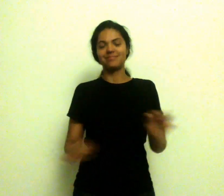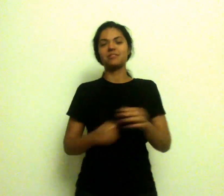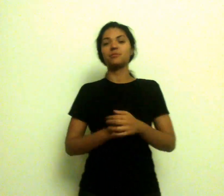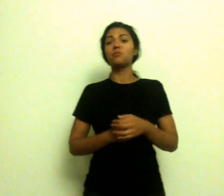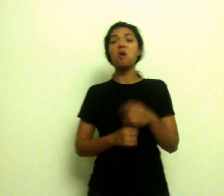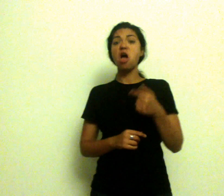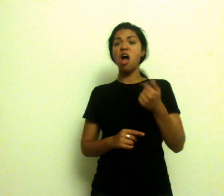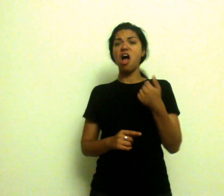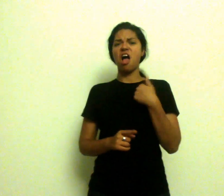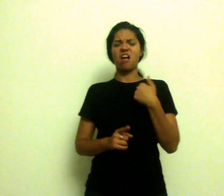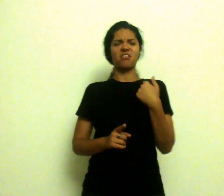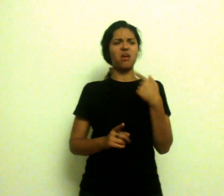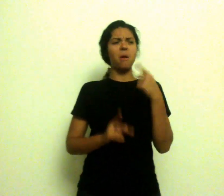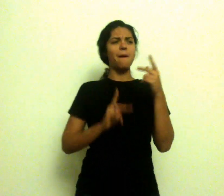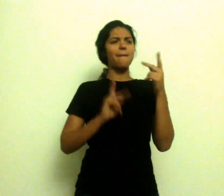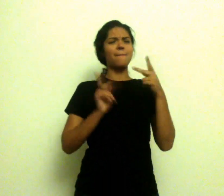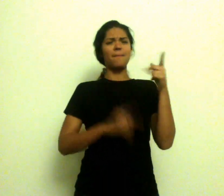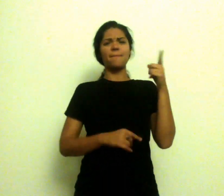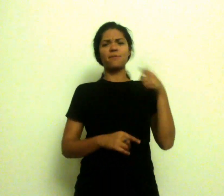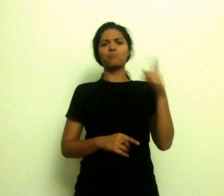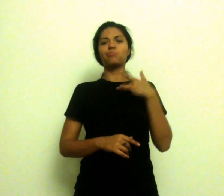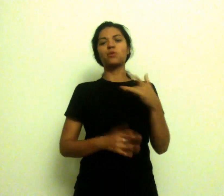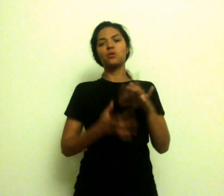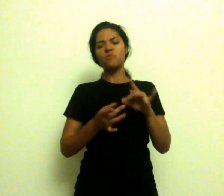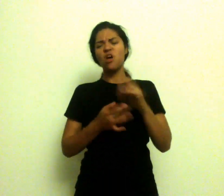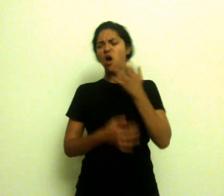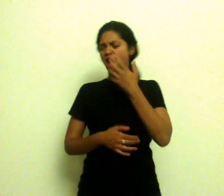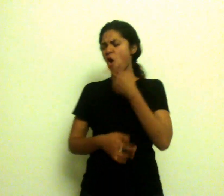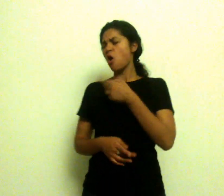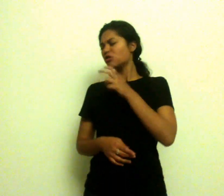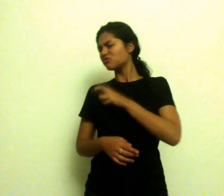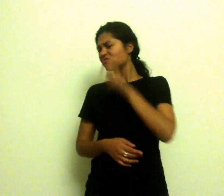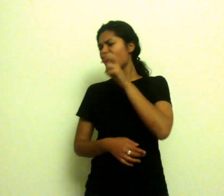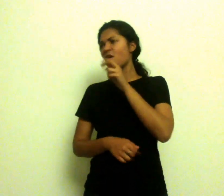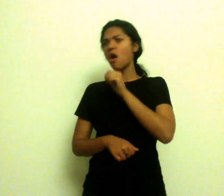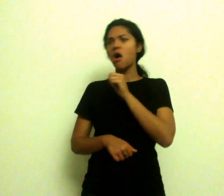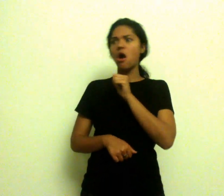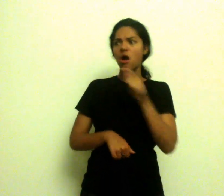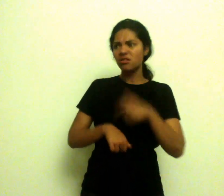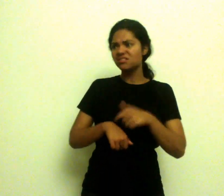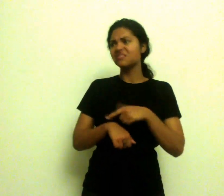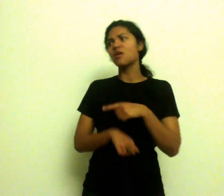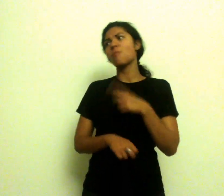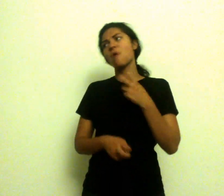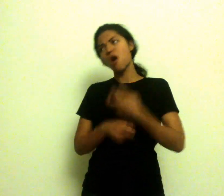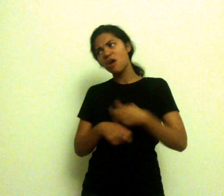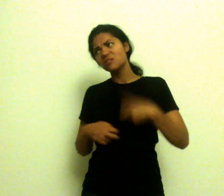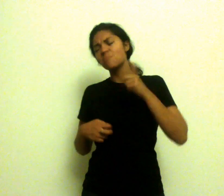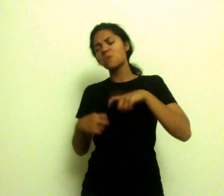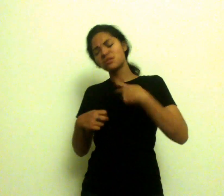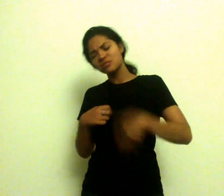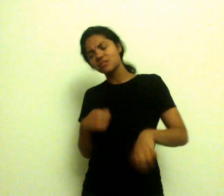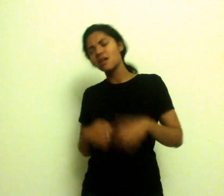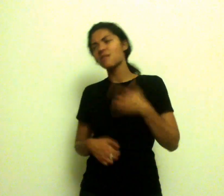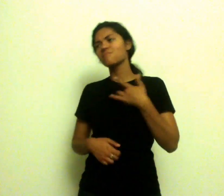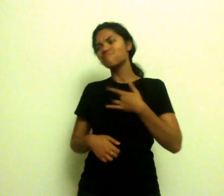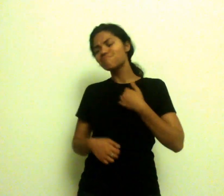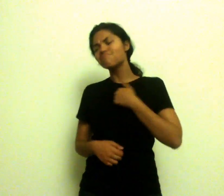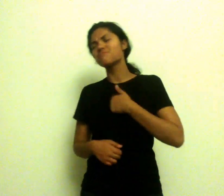must be so hard to be traveling so much. Yes, it is. And for 30 years I have crisscrossed this globe. I wouldn't trade it